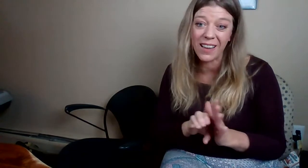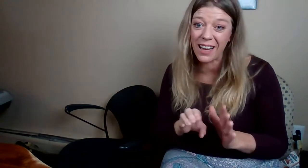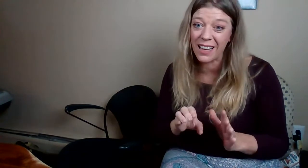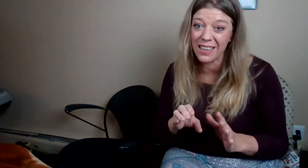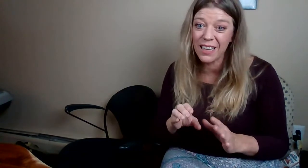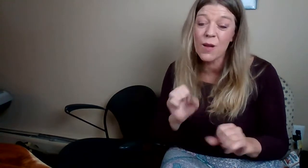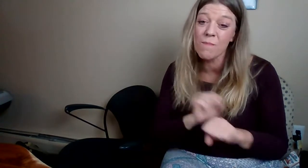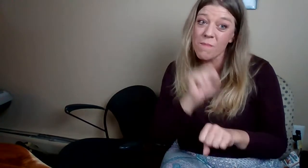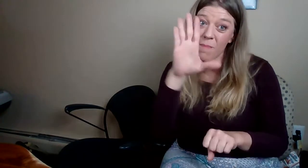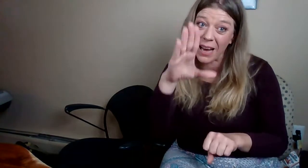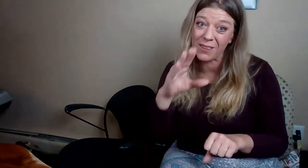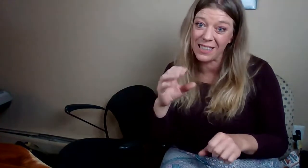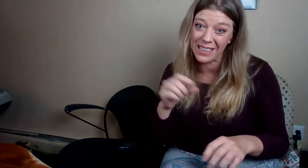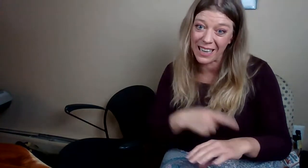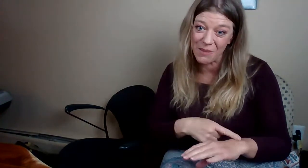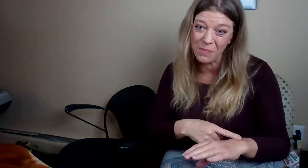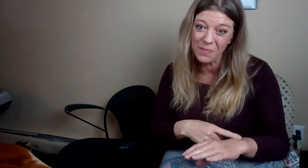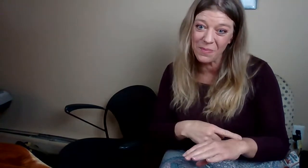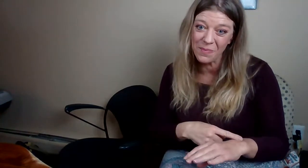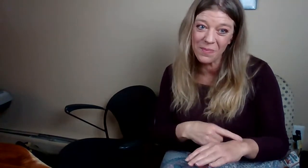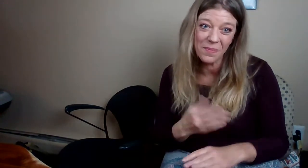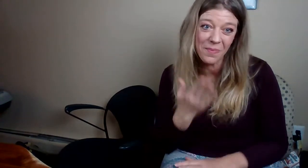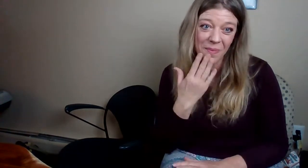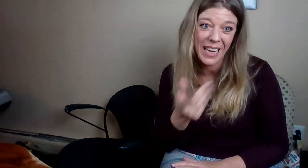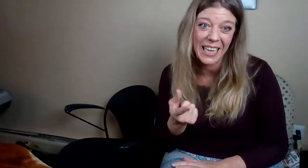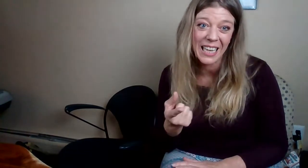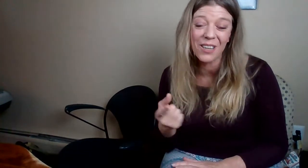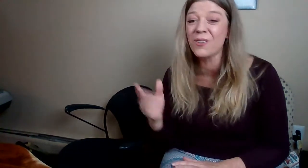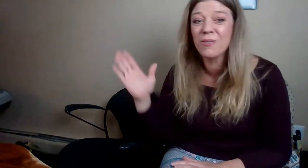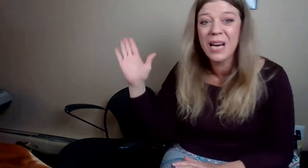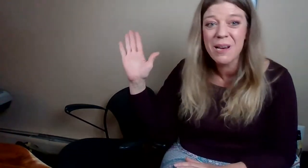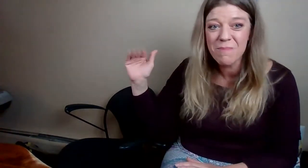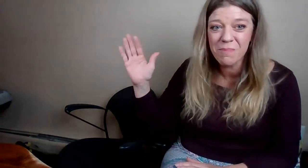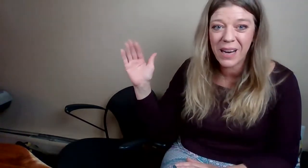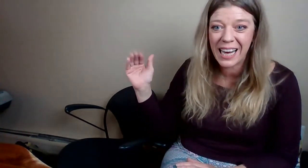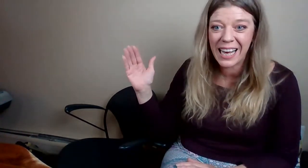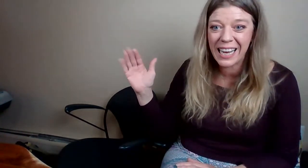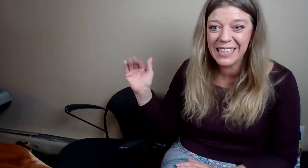o'clock Mountain Time. Thank you. Bye.